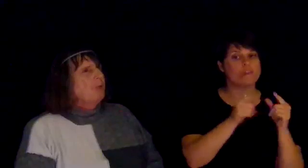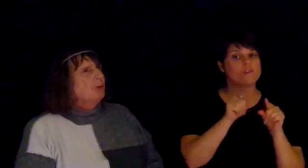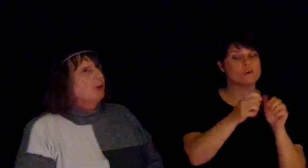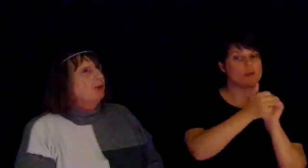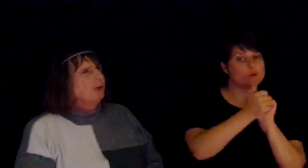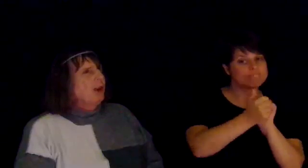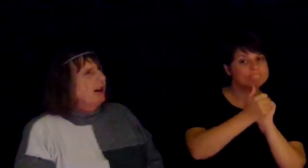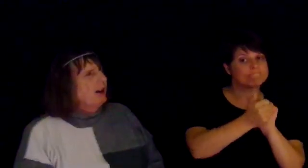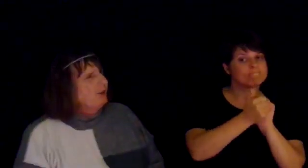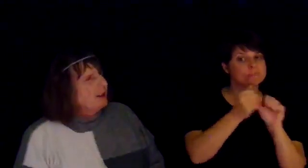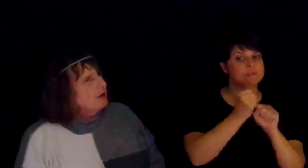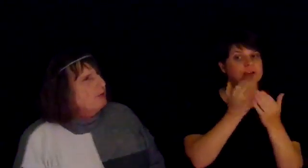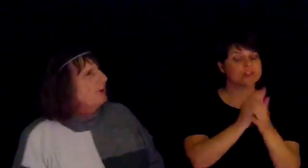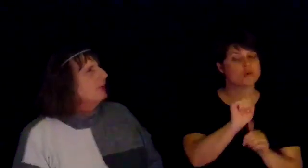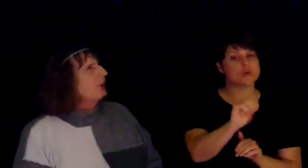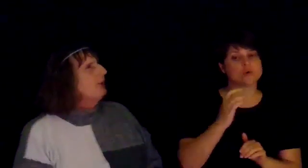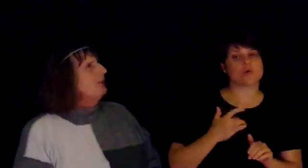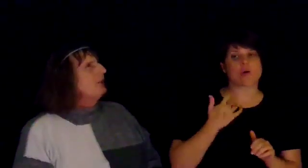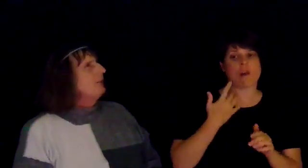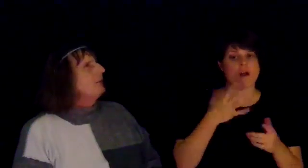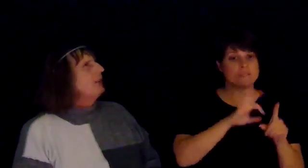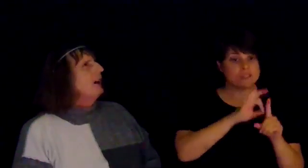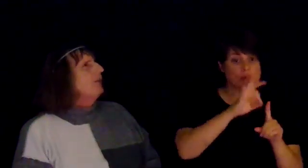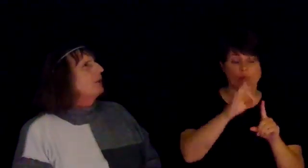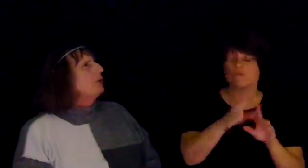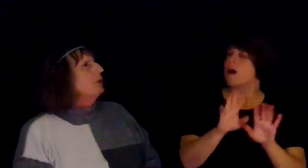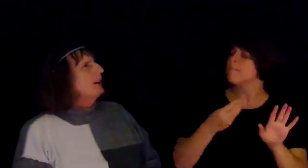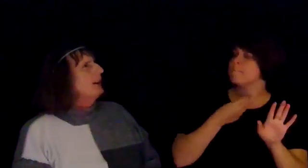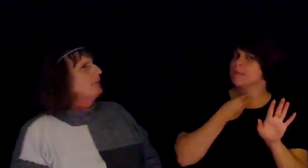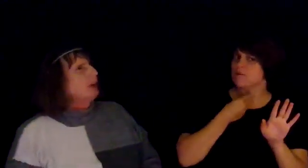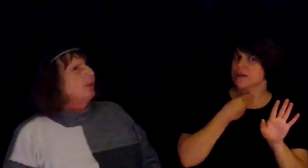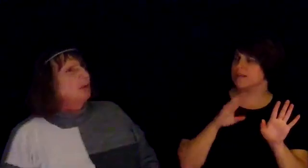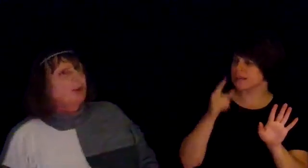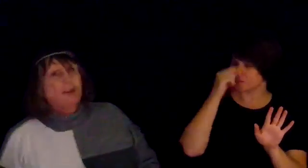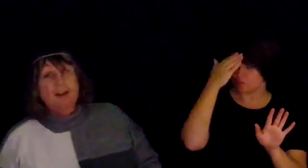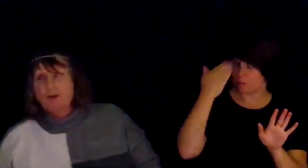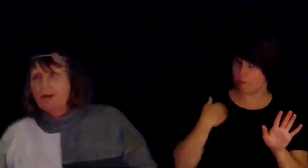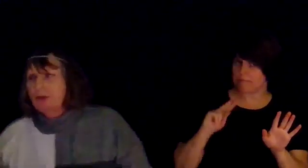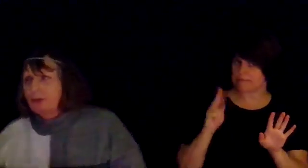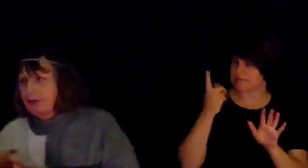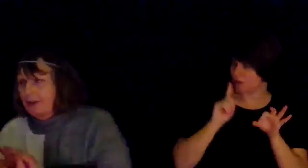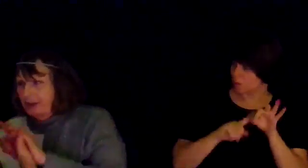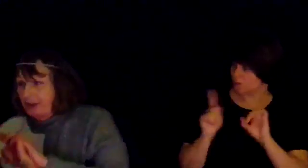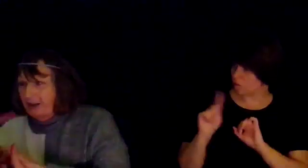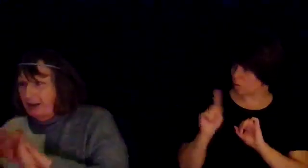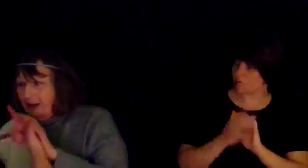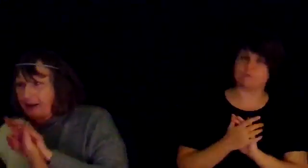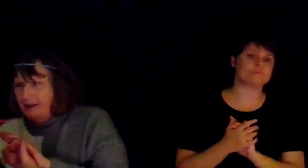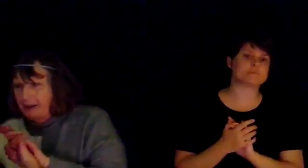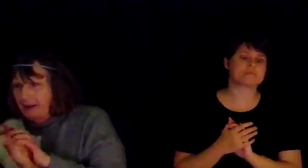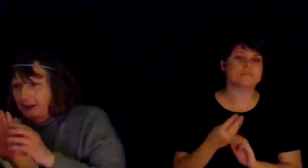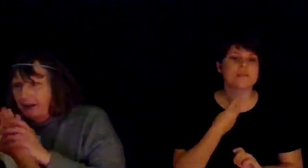will improve. Excuse me, Meredith, can you quietly remind me what the second question was, please? So